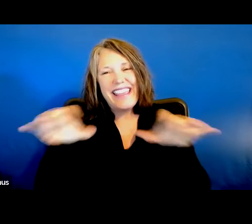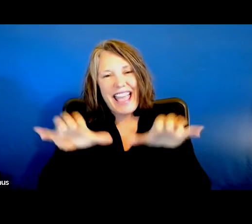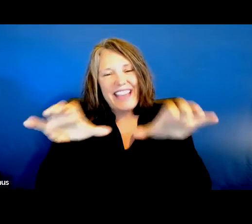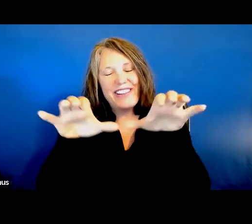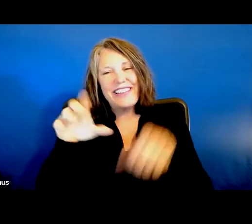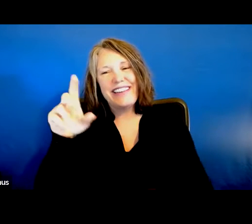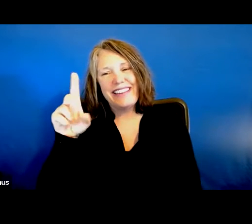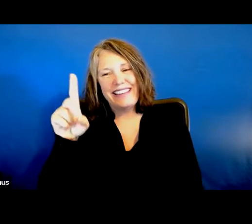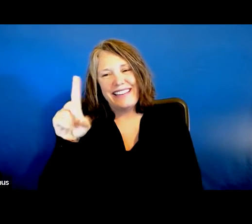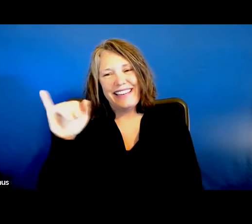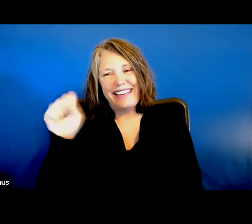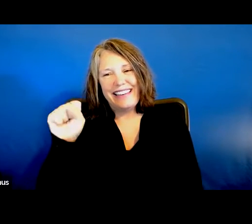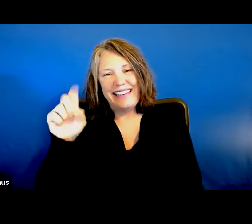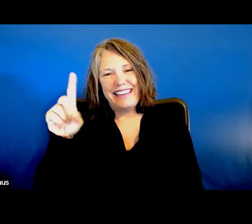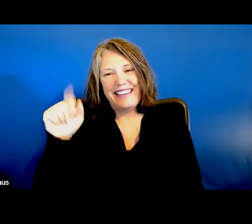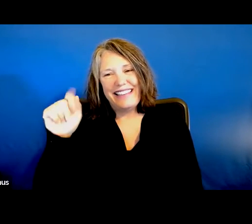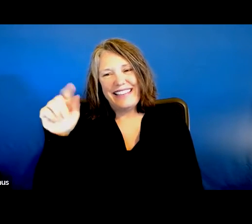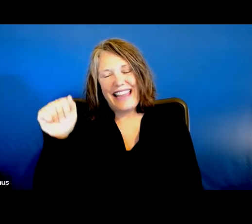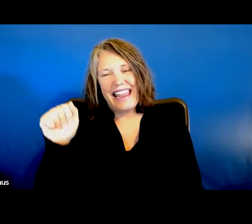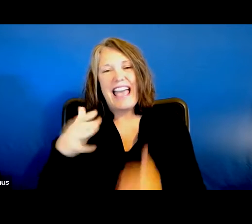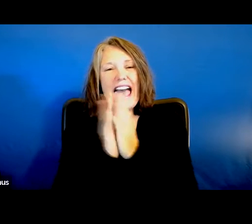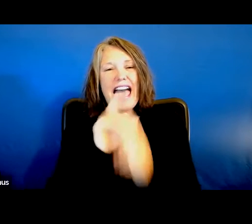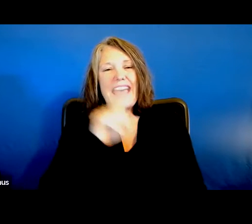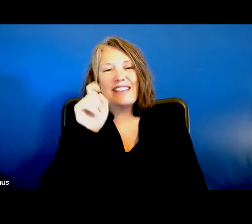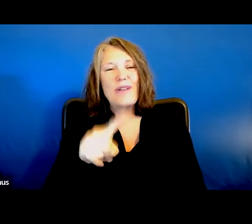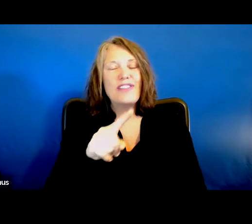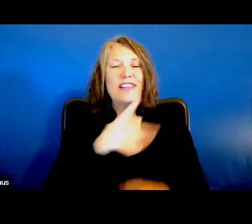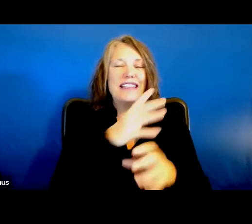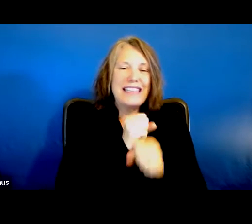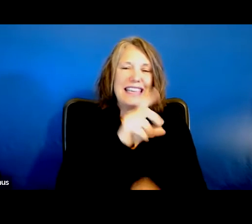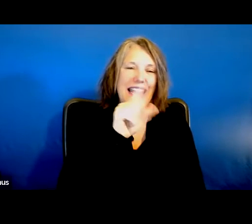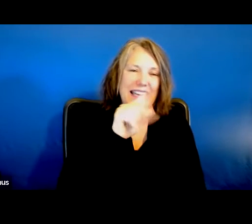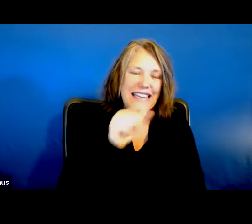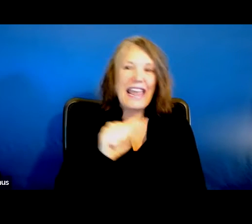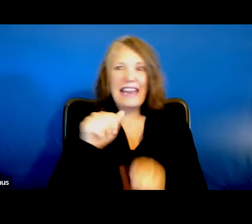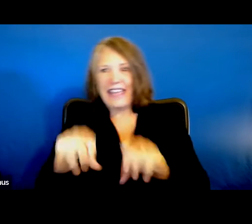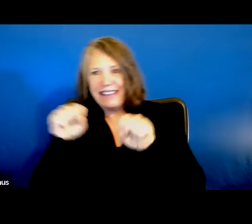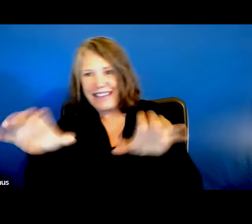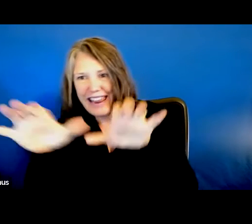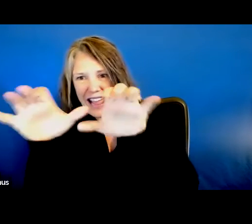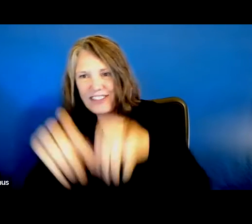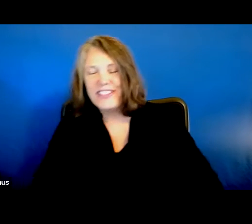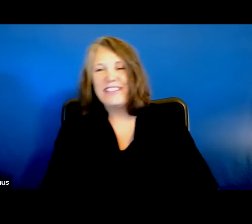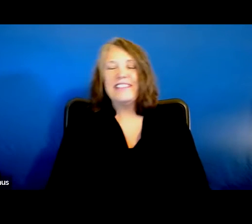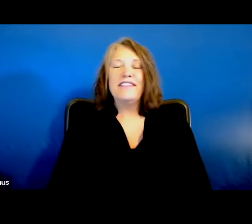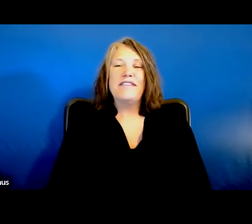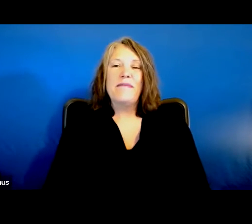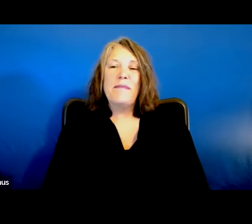Taking Action, or DisDATA. Ask questions, get data, and take action.